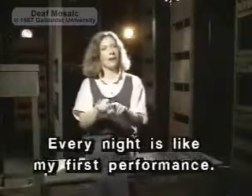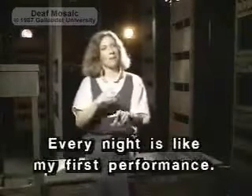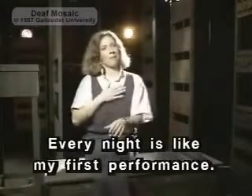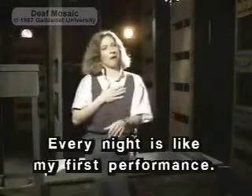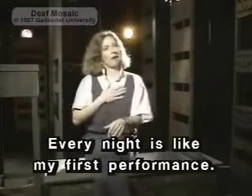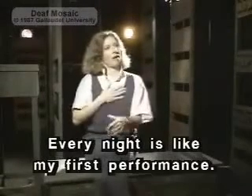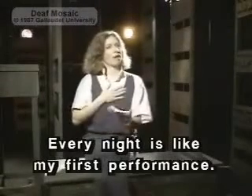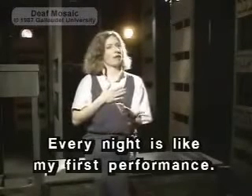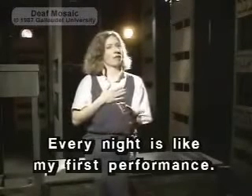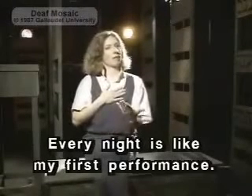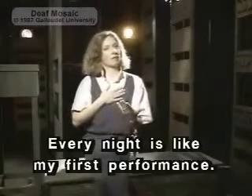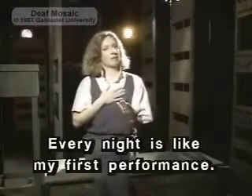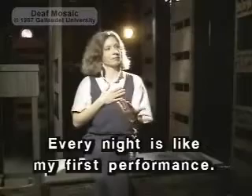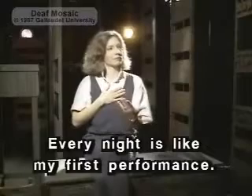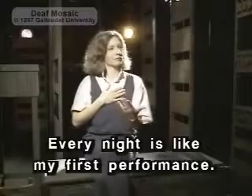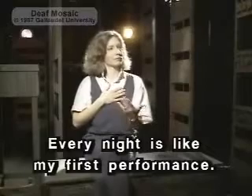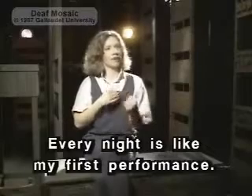night is like my first performance.